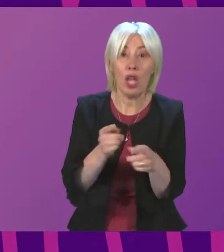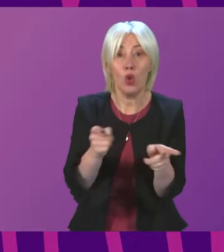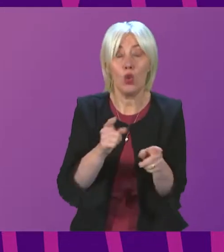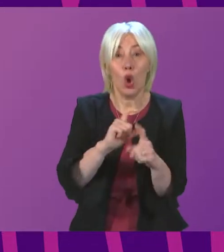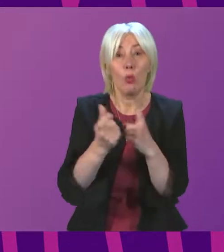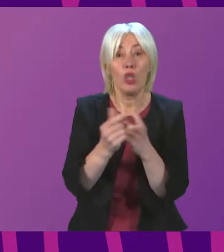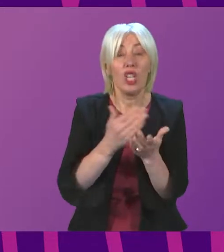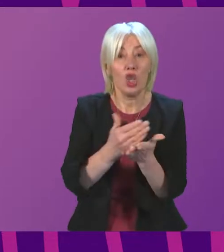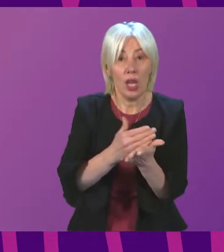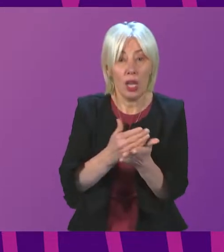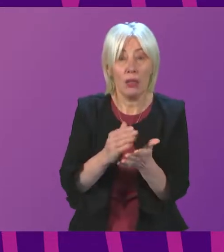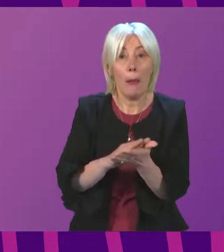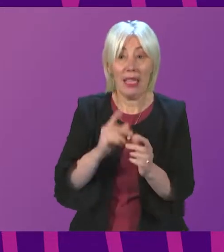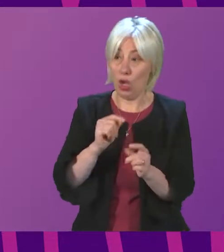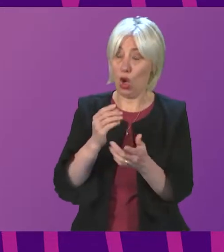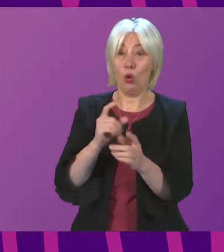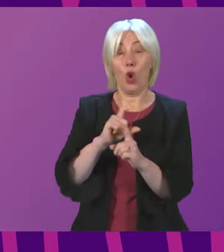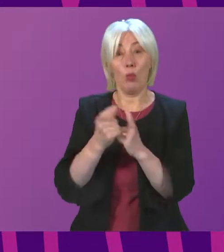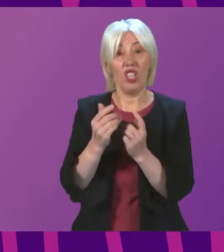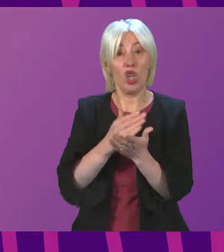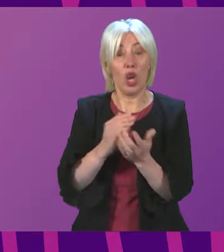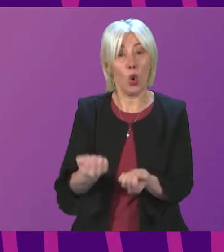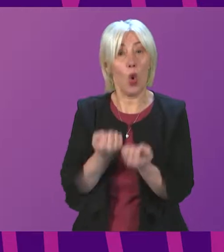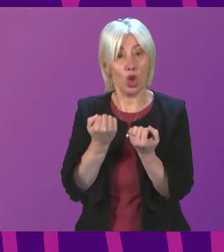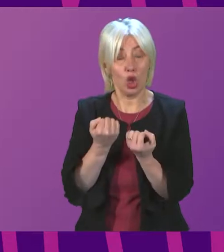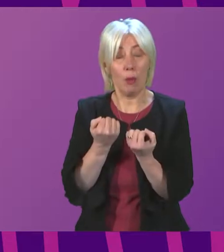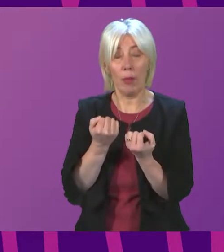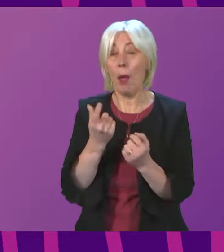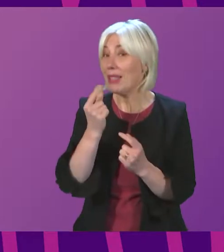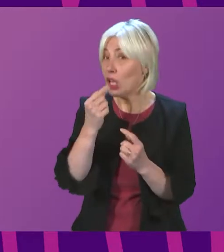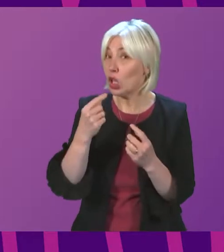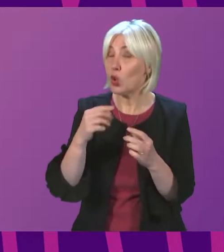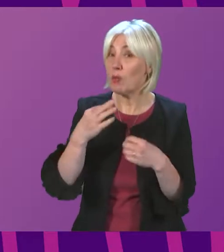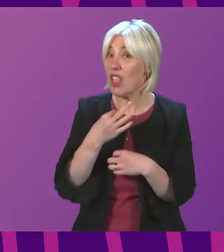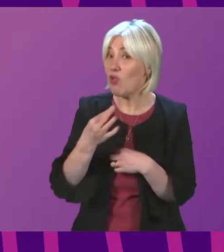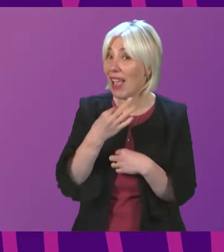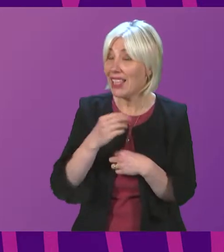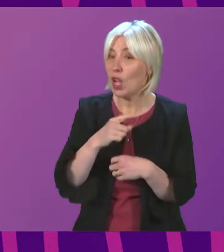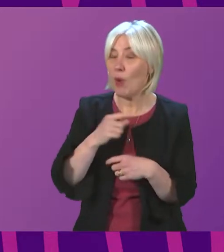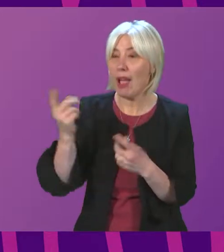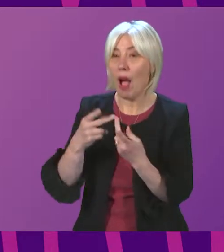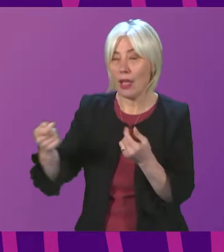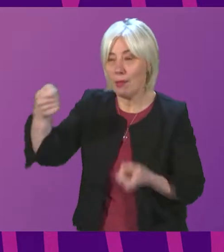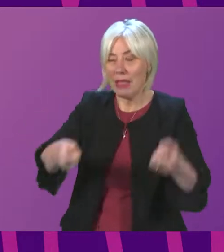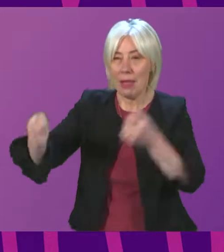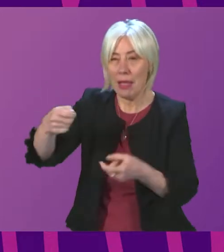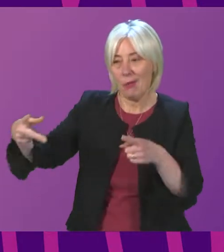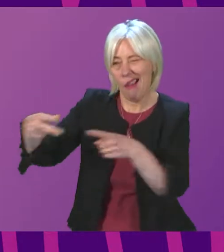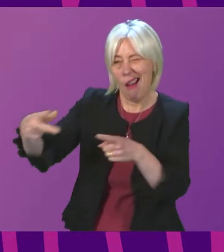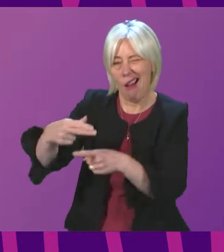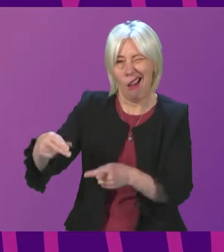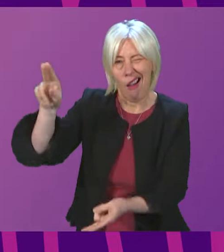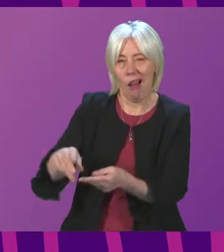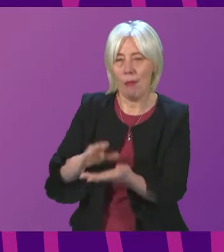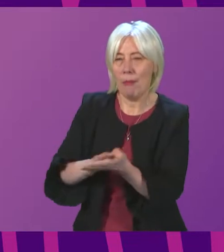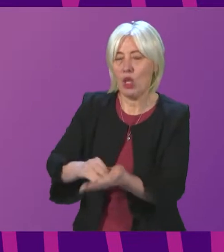bidding rounds opportunities for community shared ownership could be threatened by bidders cutting costs to try and win contracts it was